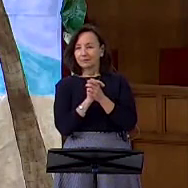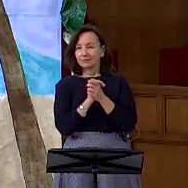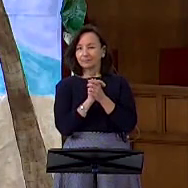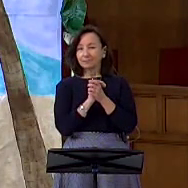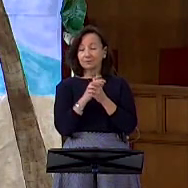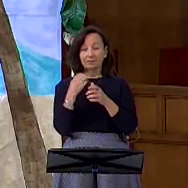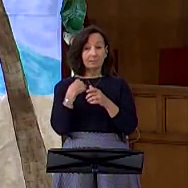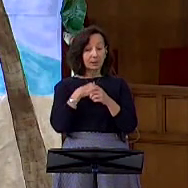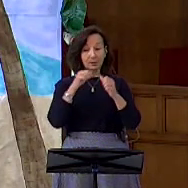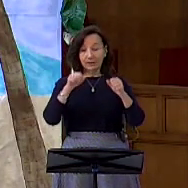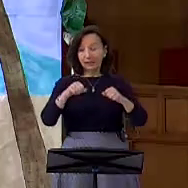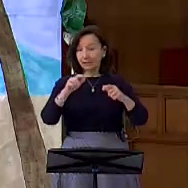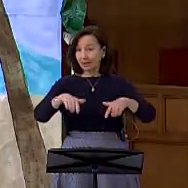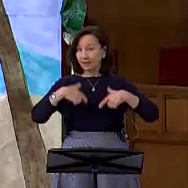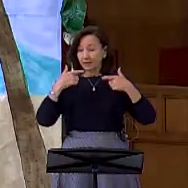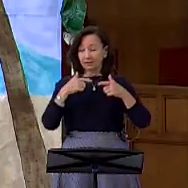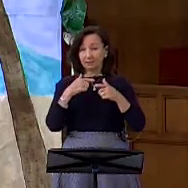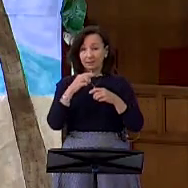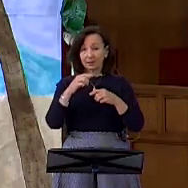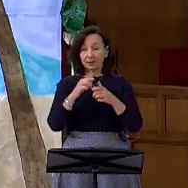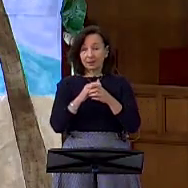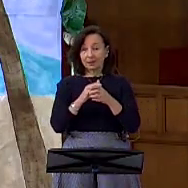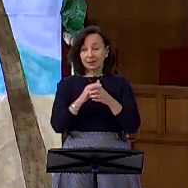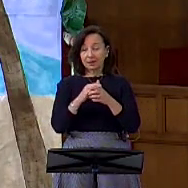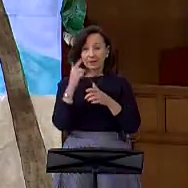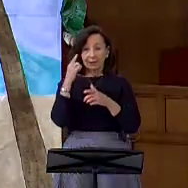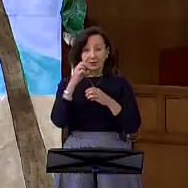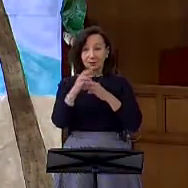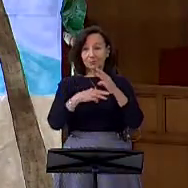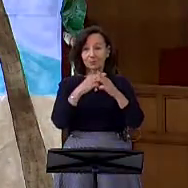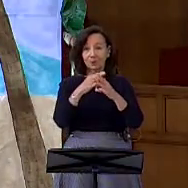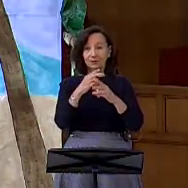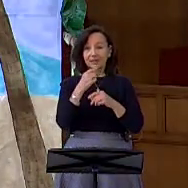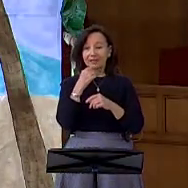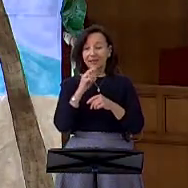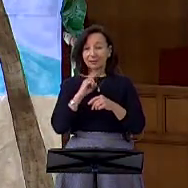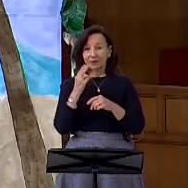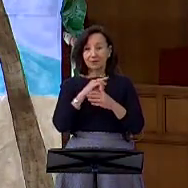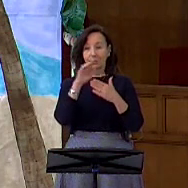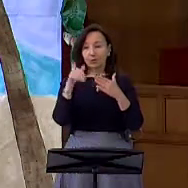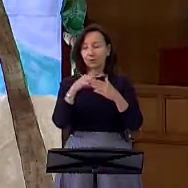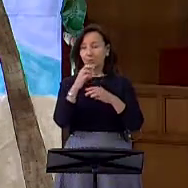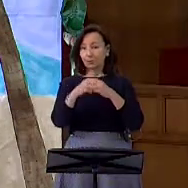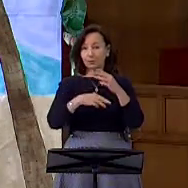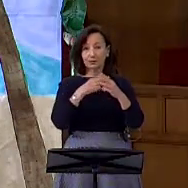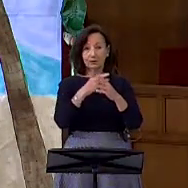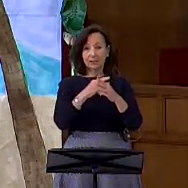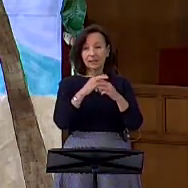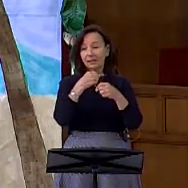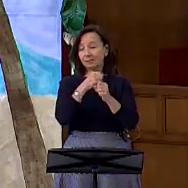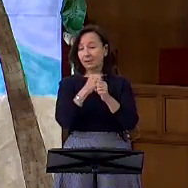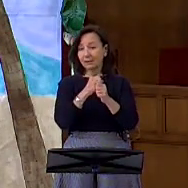We can live our lives listening to the world that tells us, you know what? The whole world isn't made up of God's children.